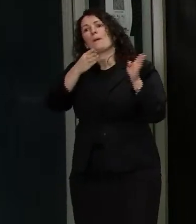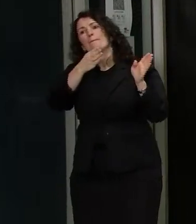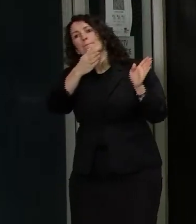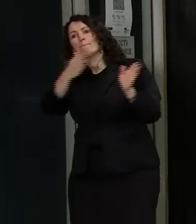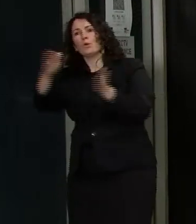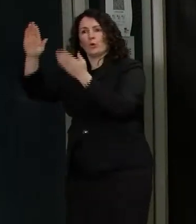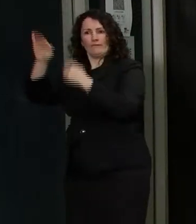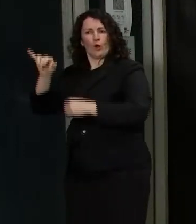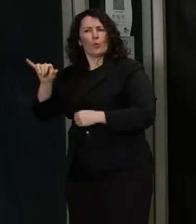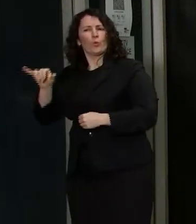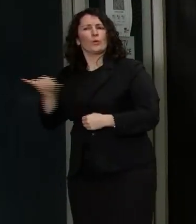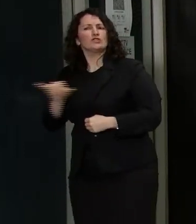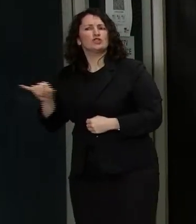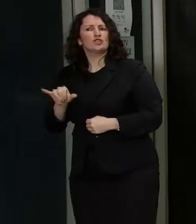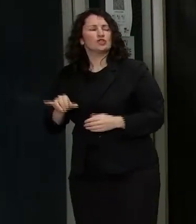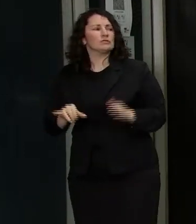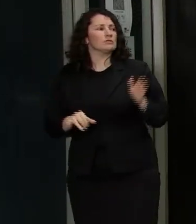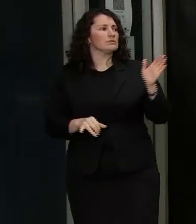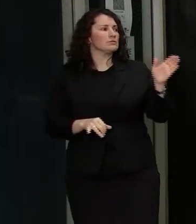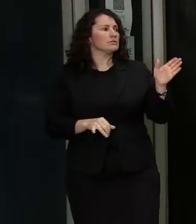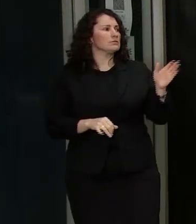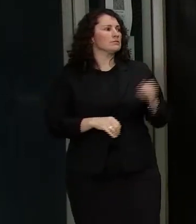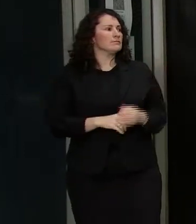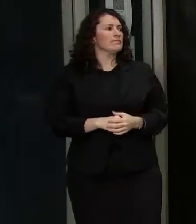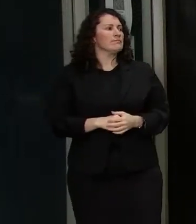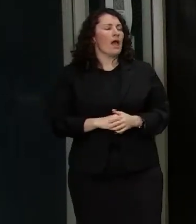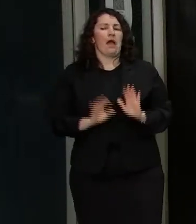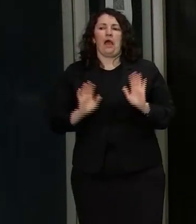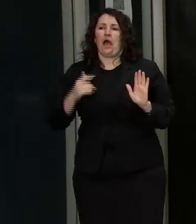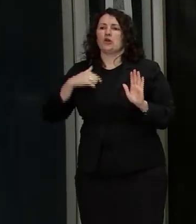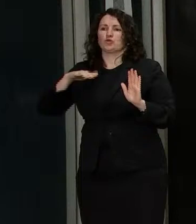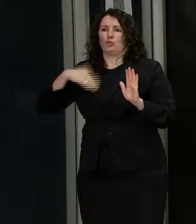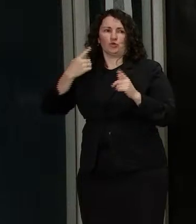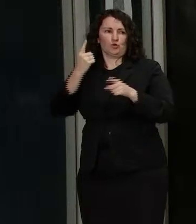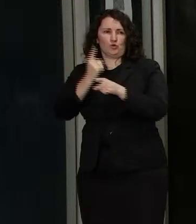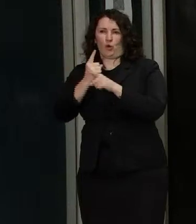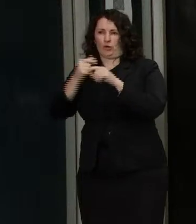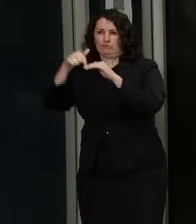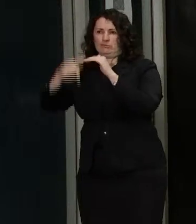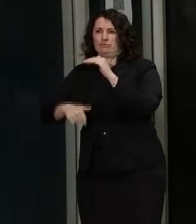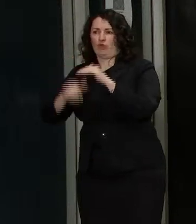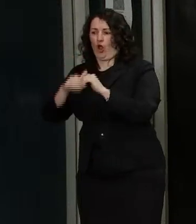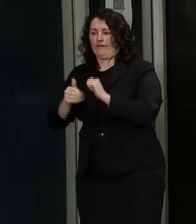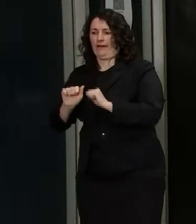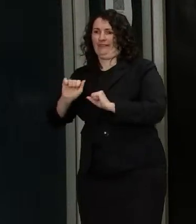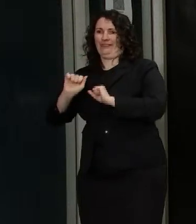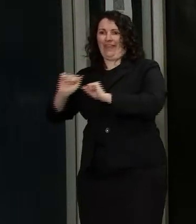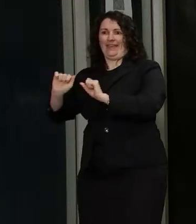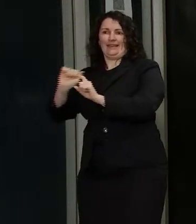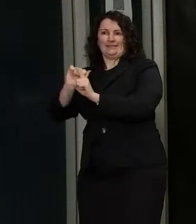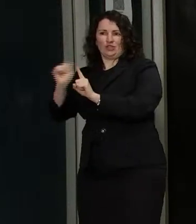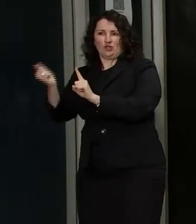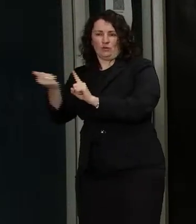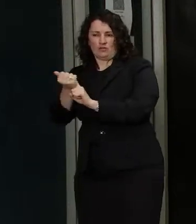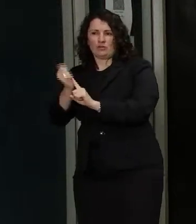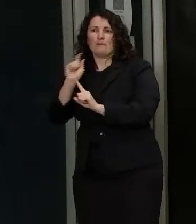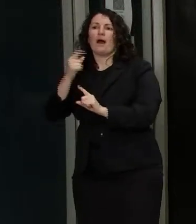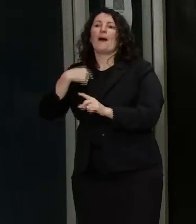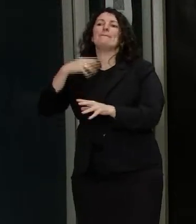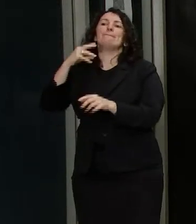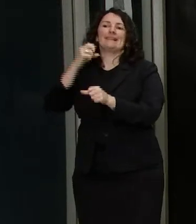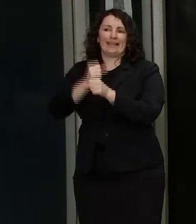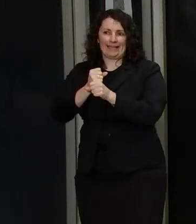jurisdiction doesn't contravene Victorian directions, but people need to be granted exemptions